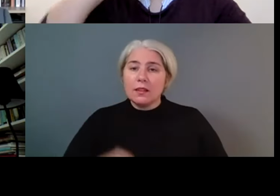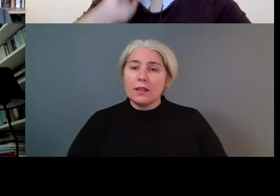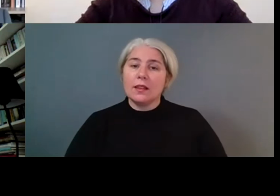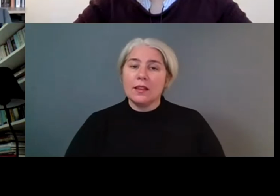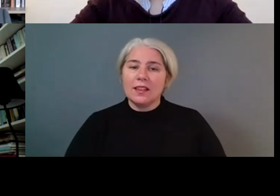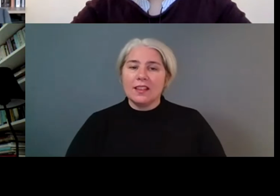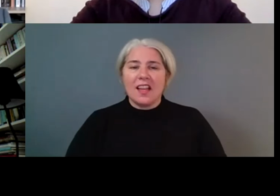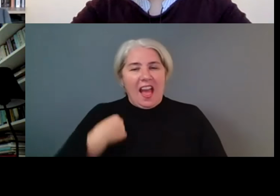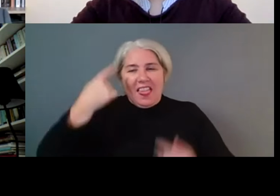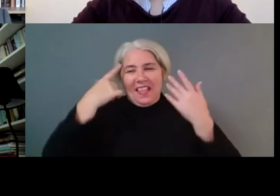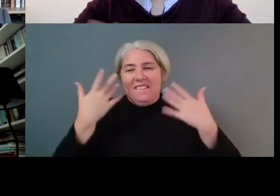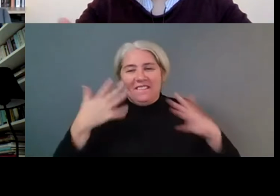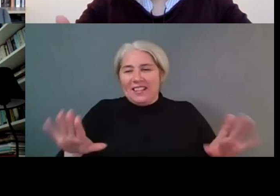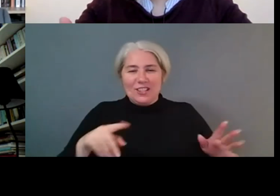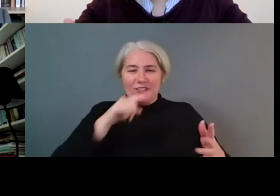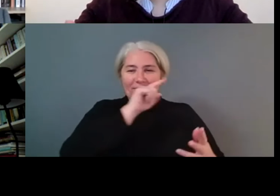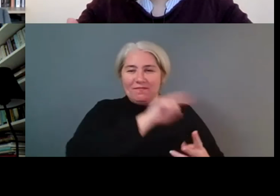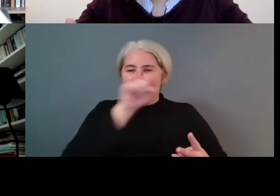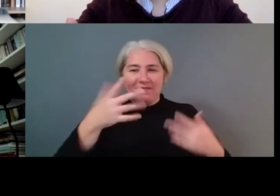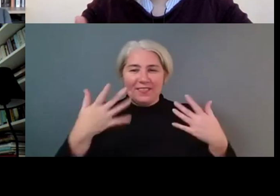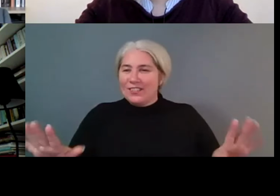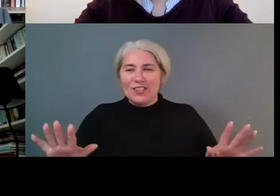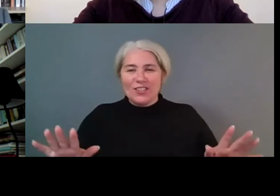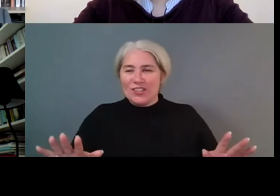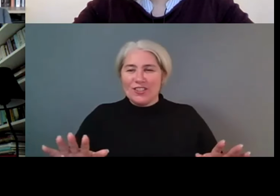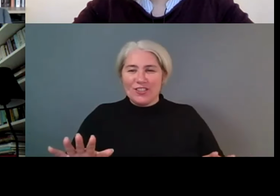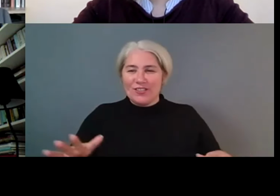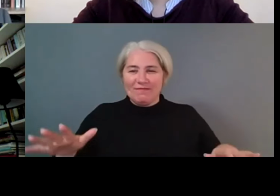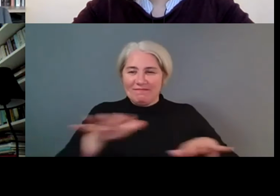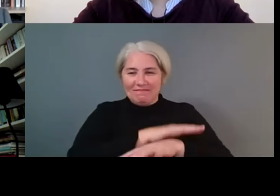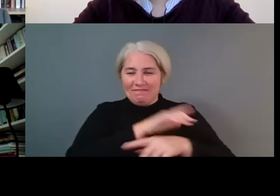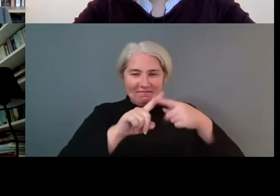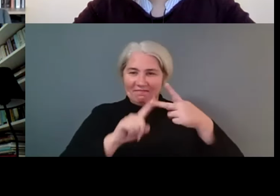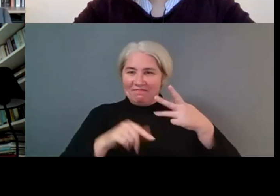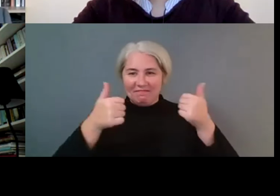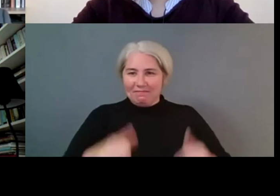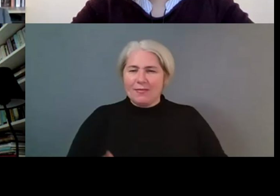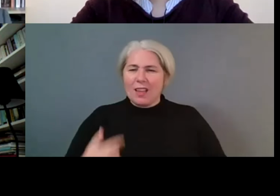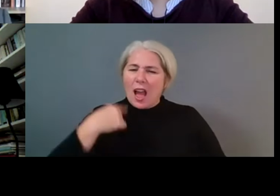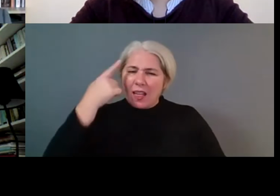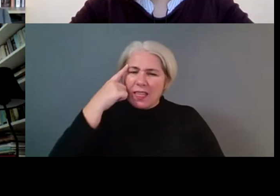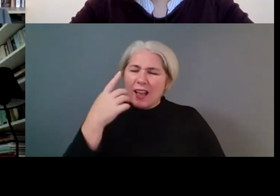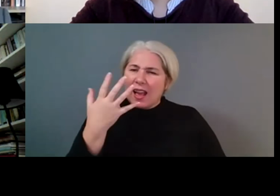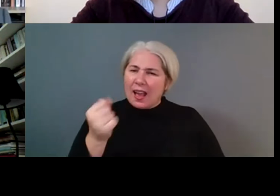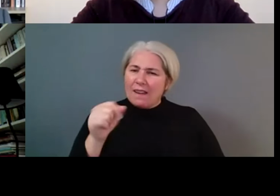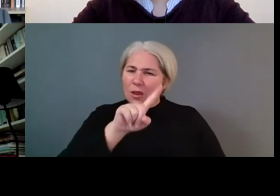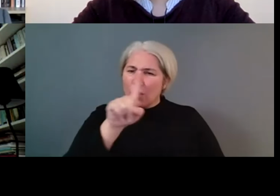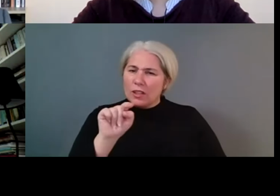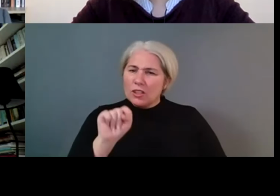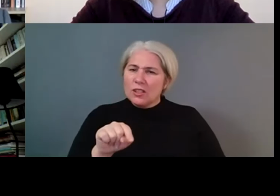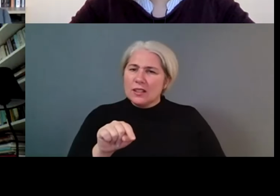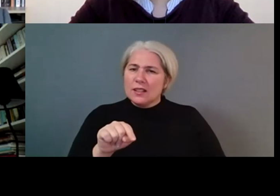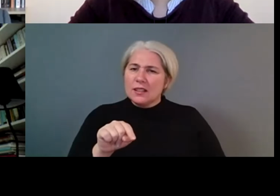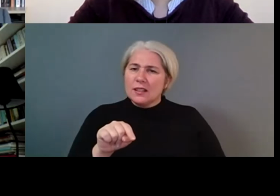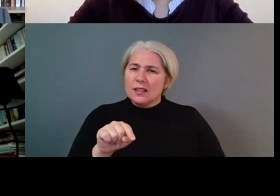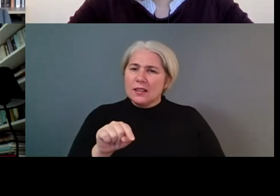think. I wanted to comment on I think there was a question about whether the